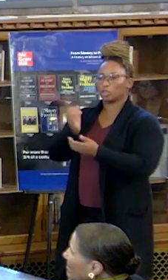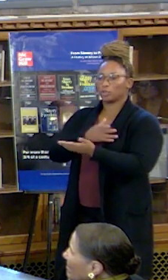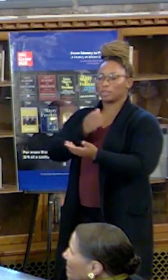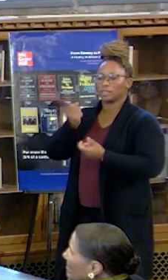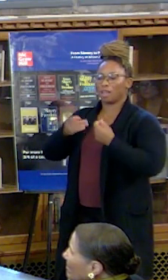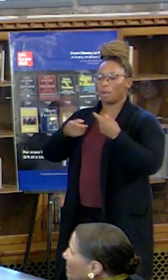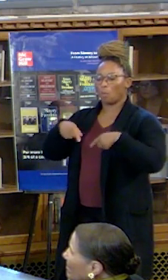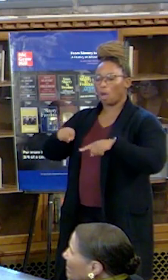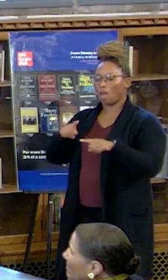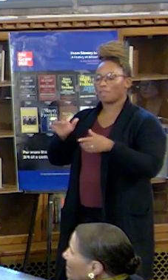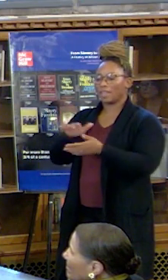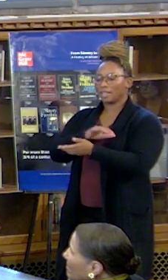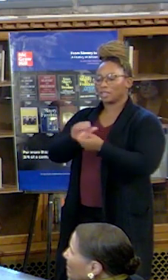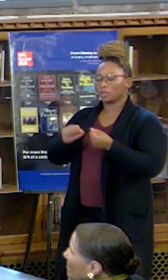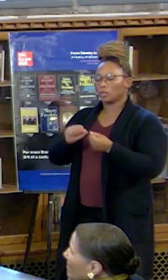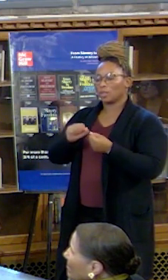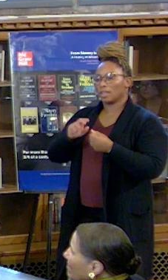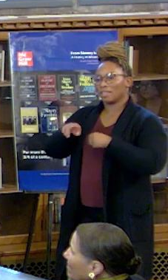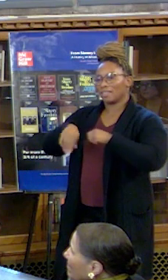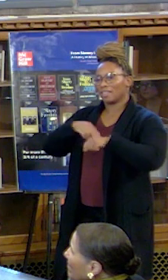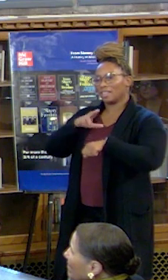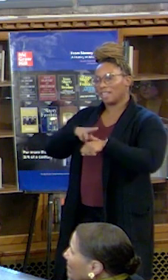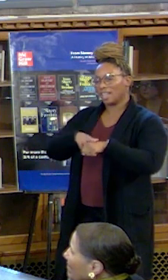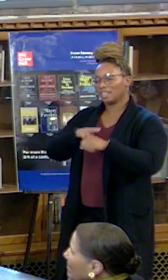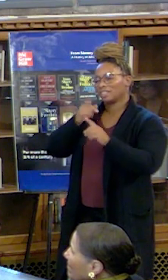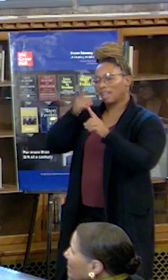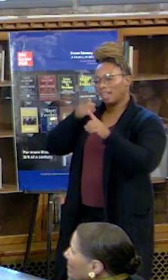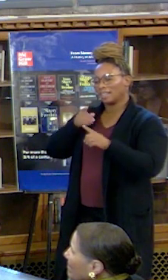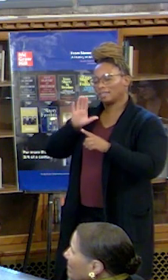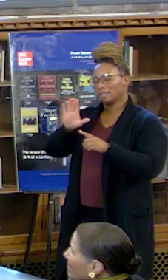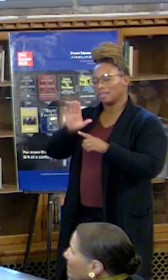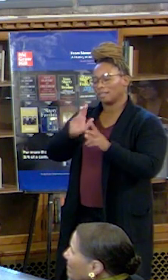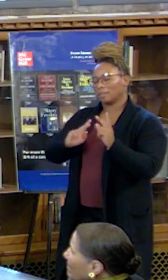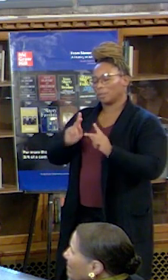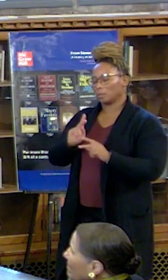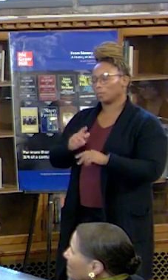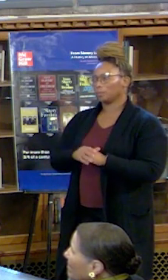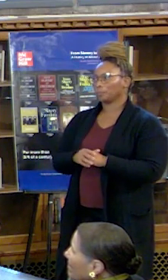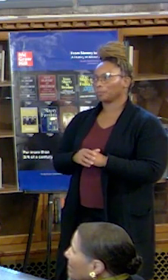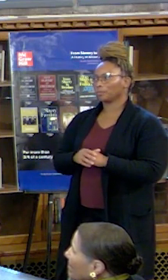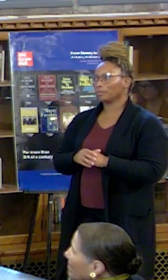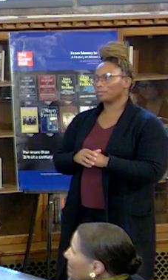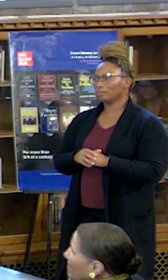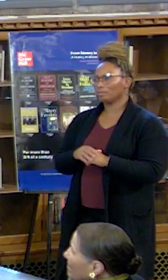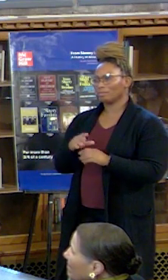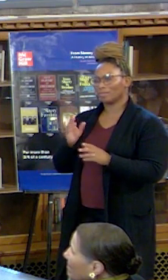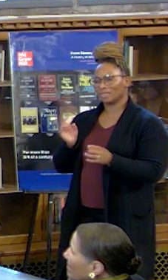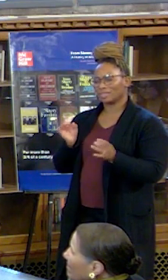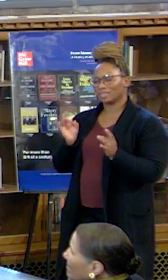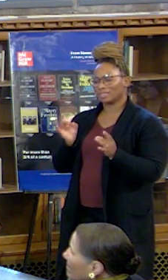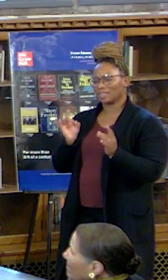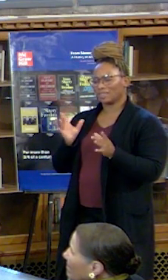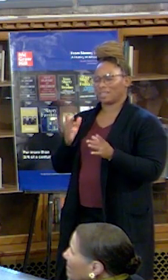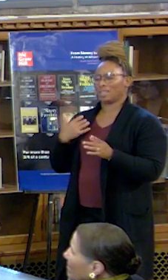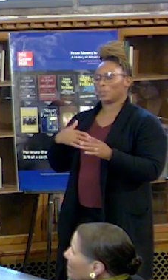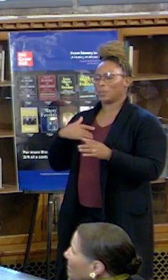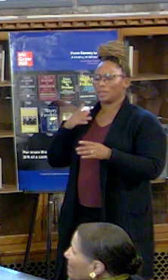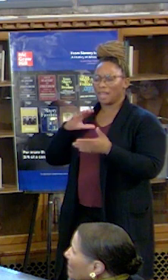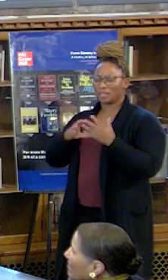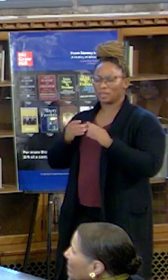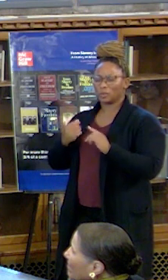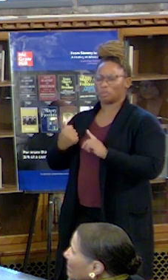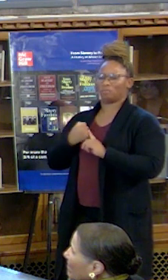destroyed the nation's ideals and its people always devastating that particular account hit me even